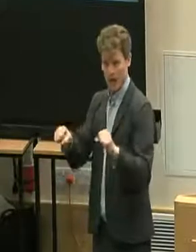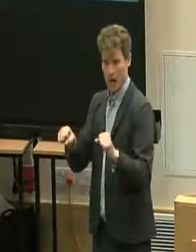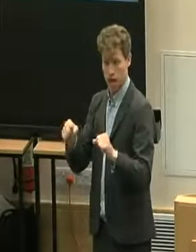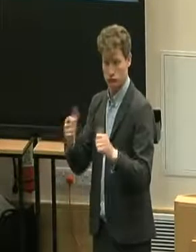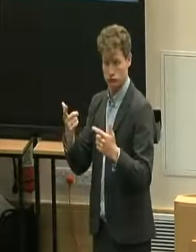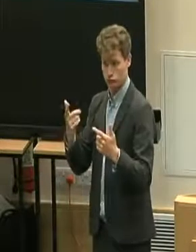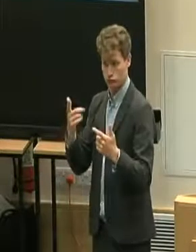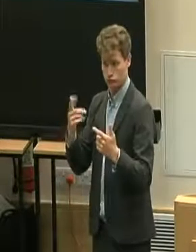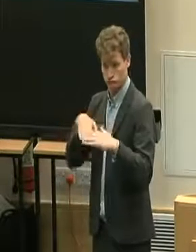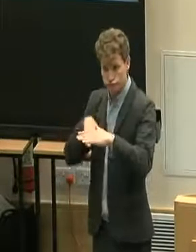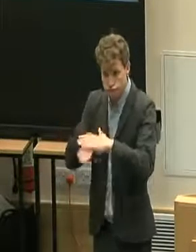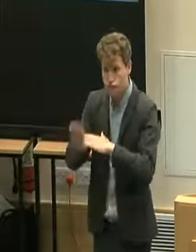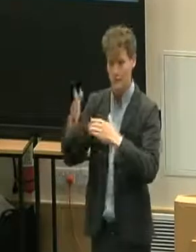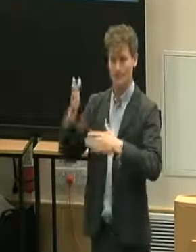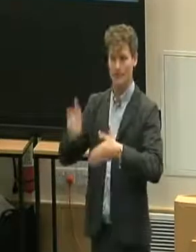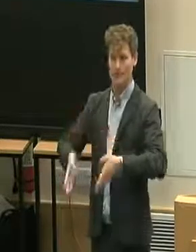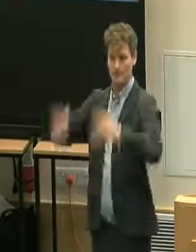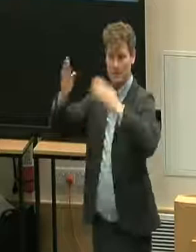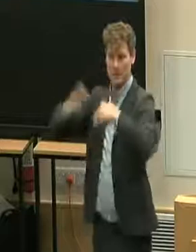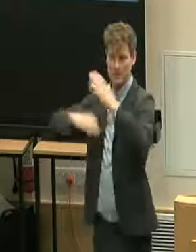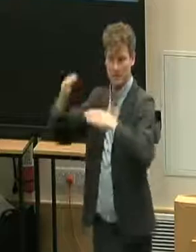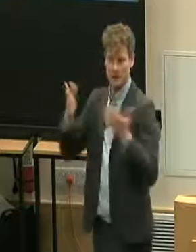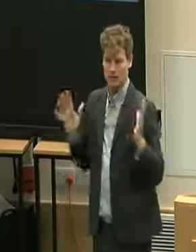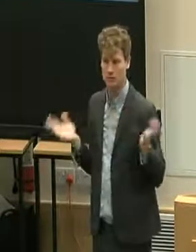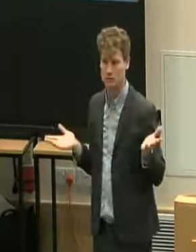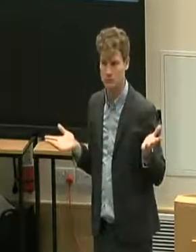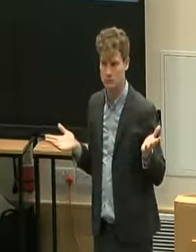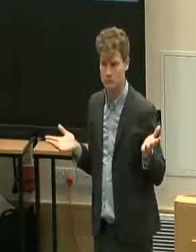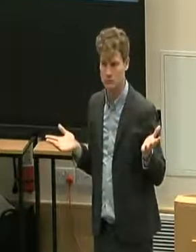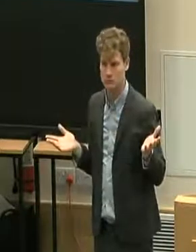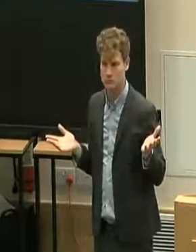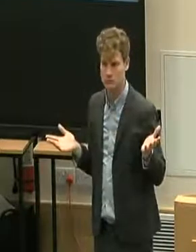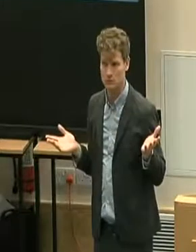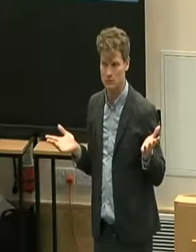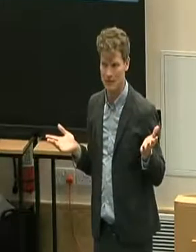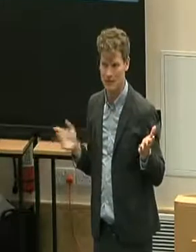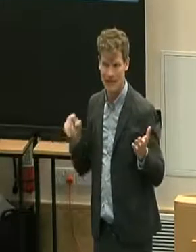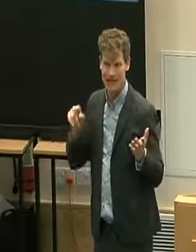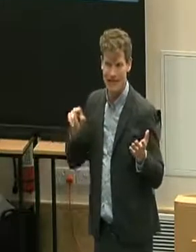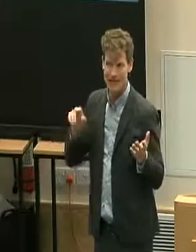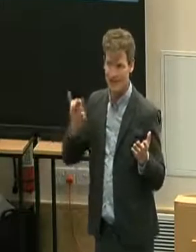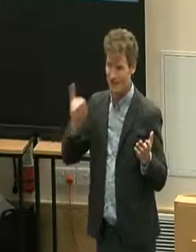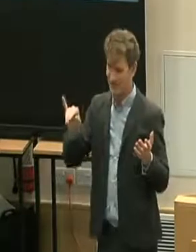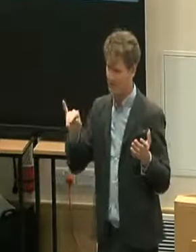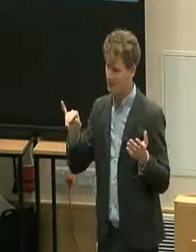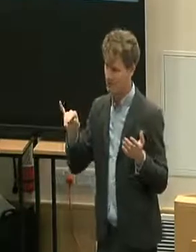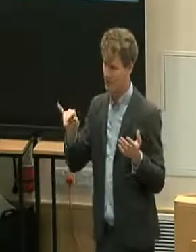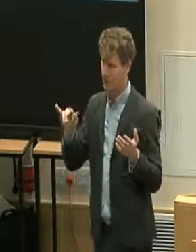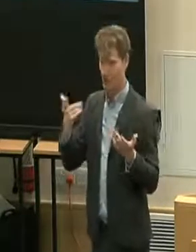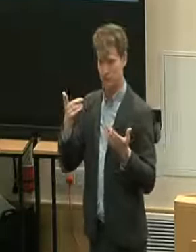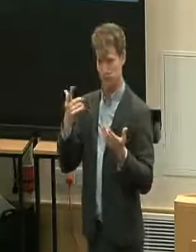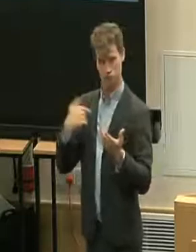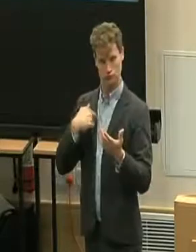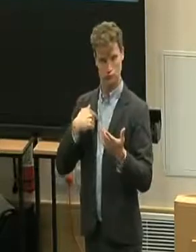spectrum of abilities. Well, that increases participation. In fact, that makes participation